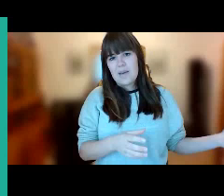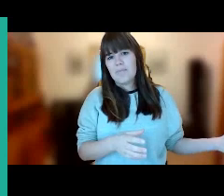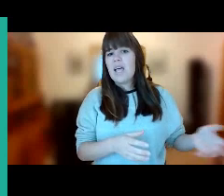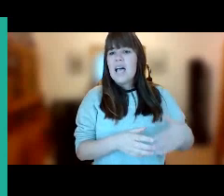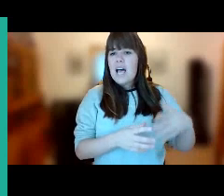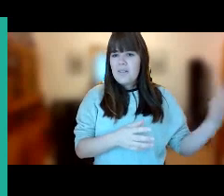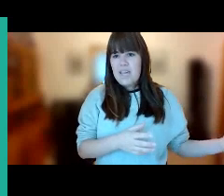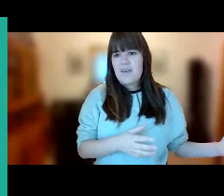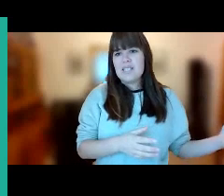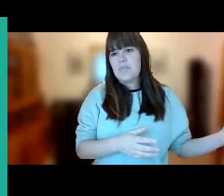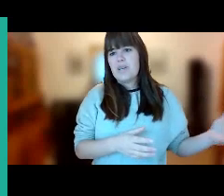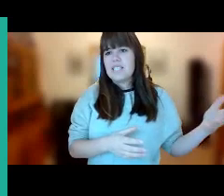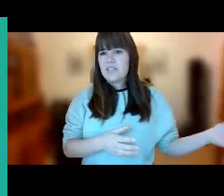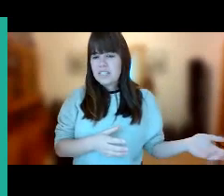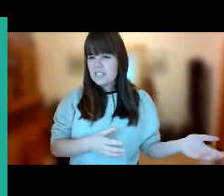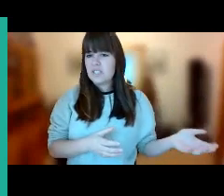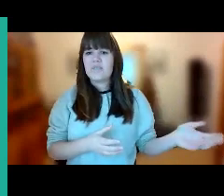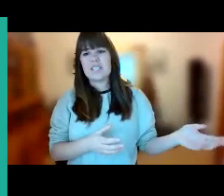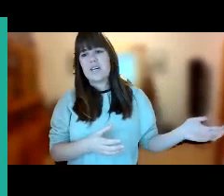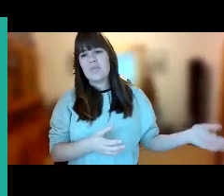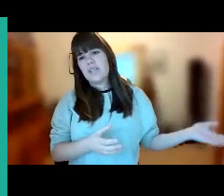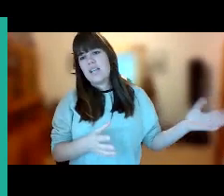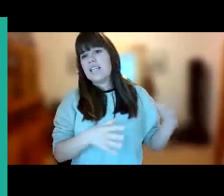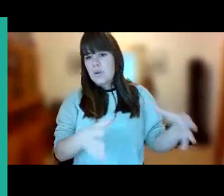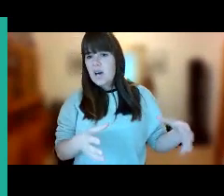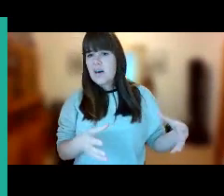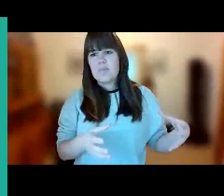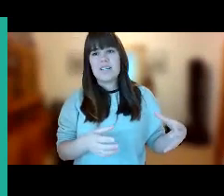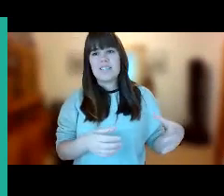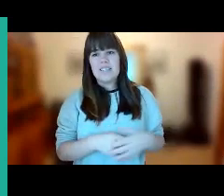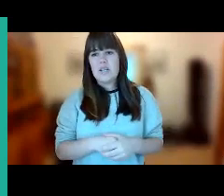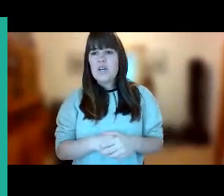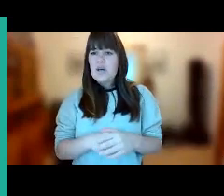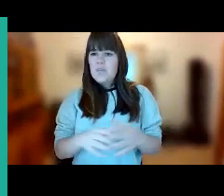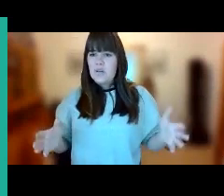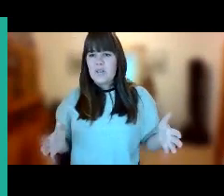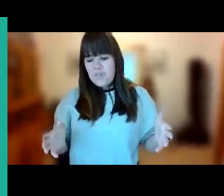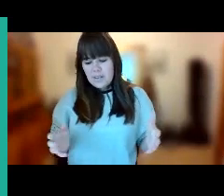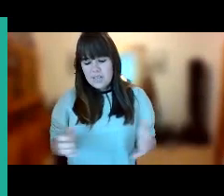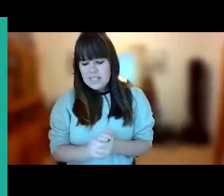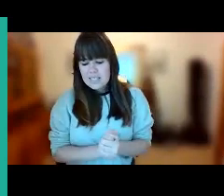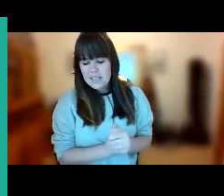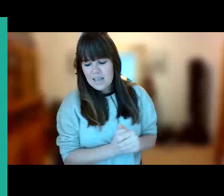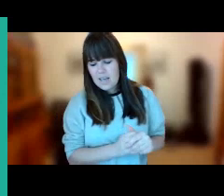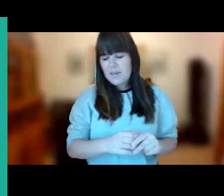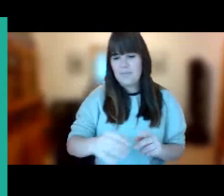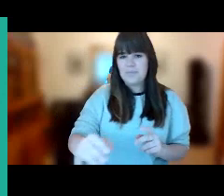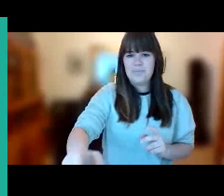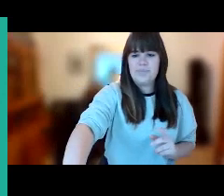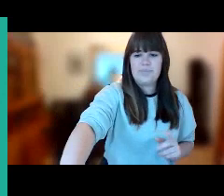important to them. And if they have a disability or a condition, for example, then that is a part of that person, but not the focus.